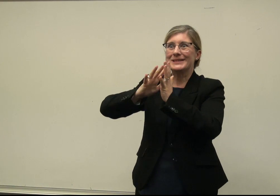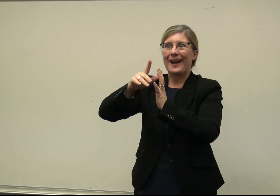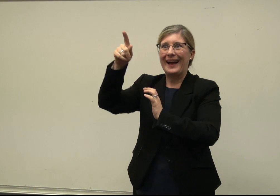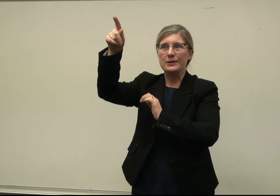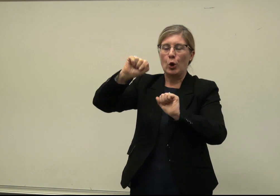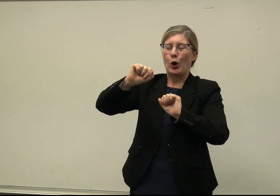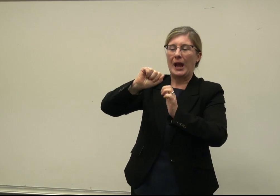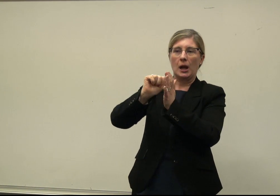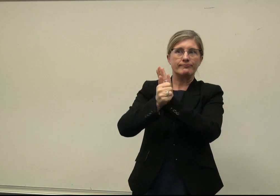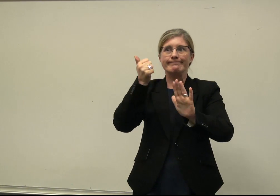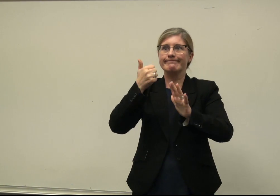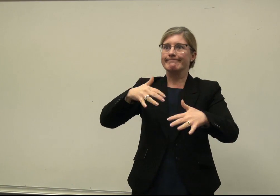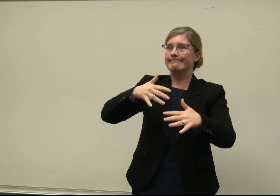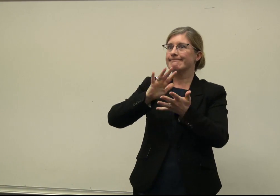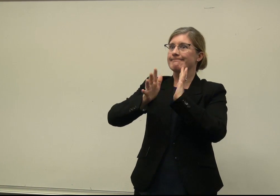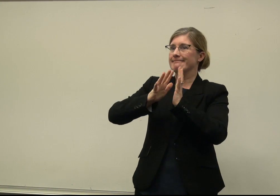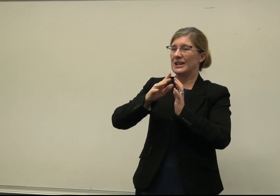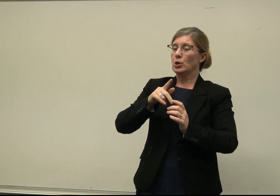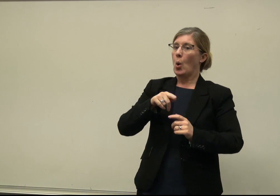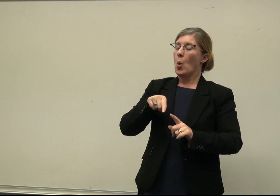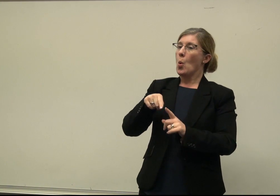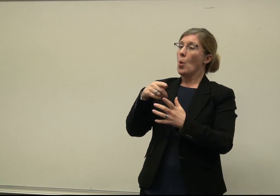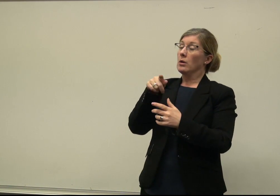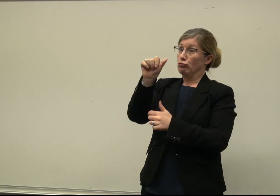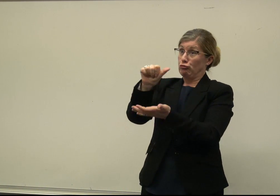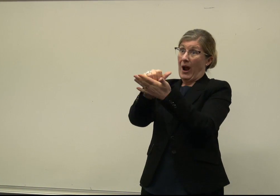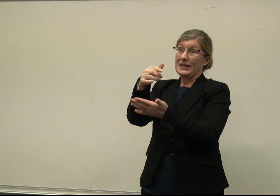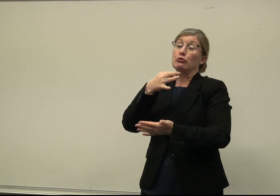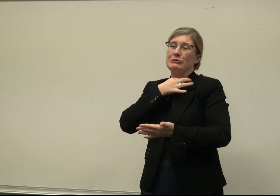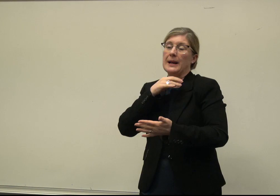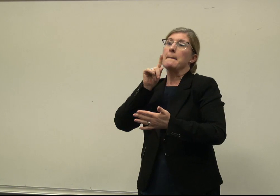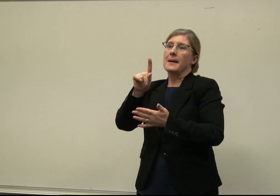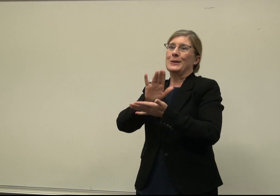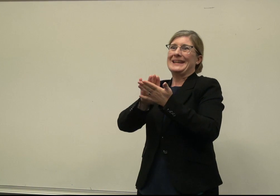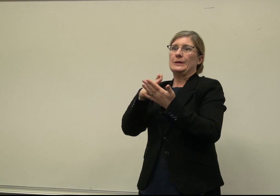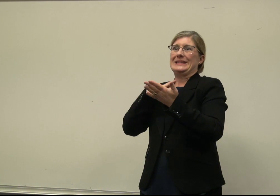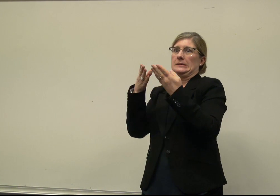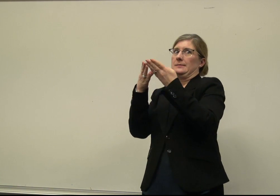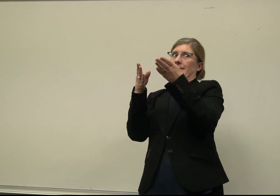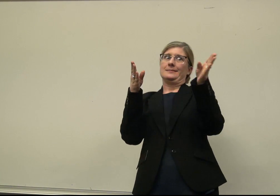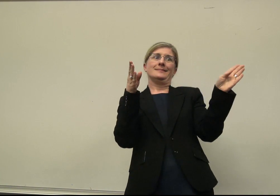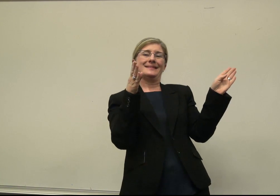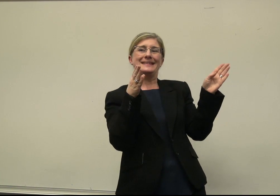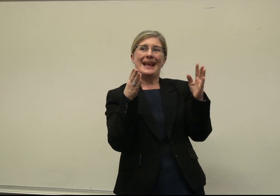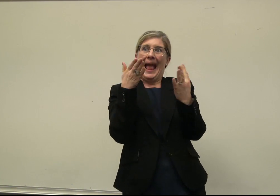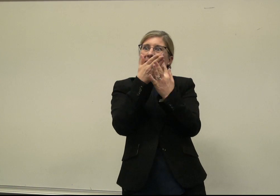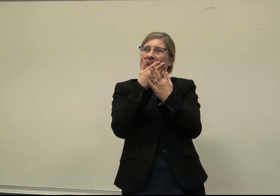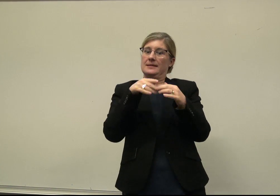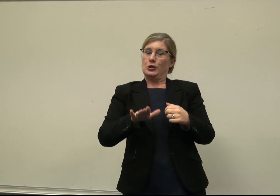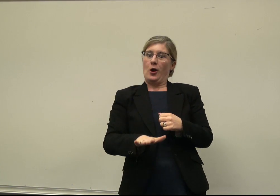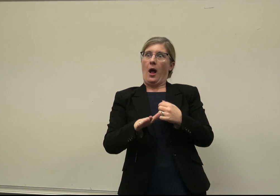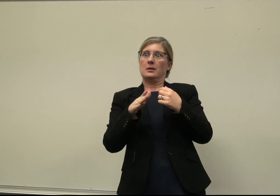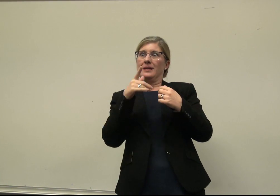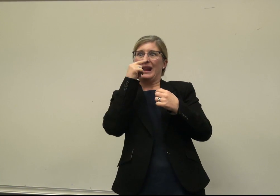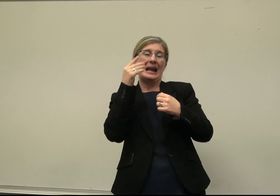learners of sign language. So it is important, in principle, to give access for that child to hear